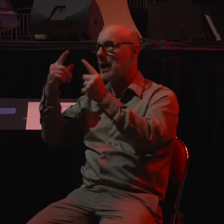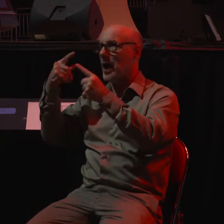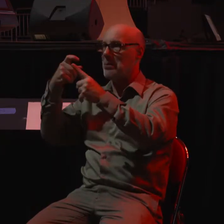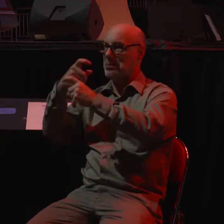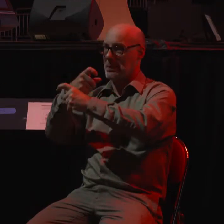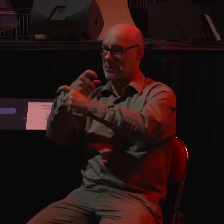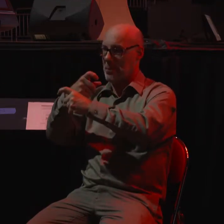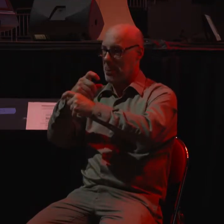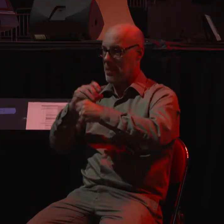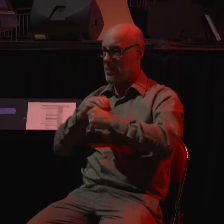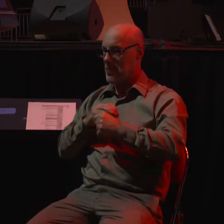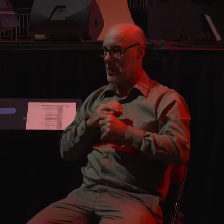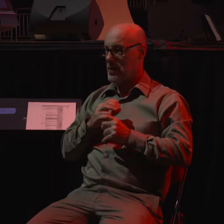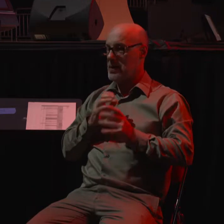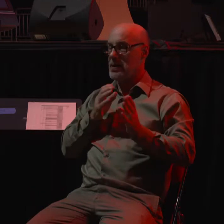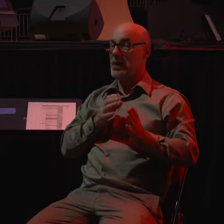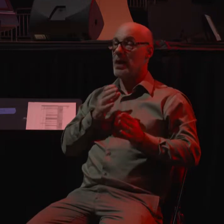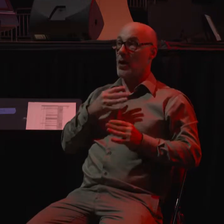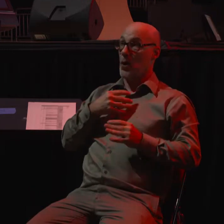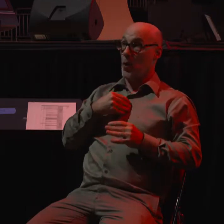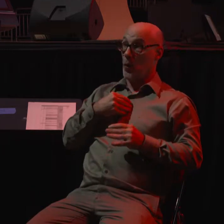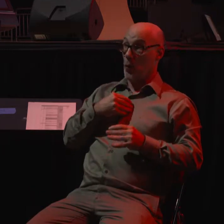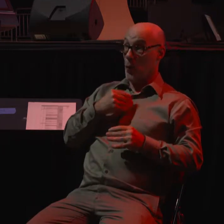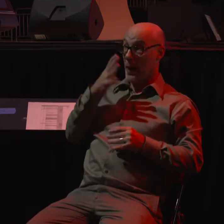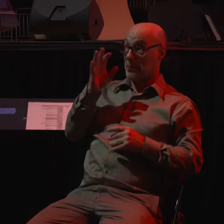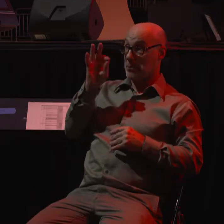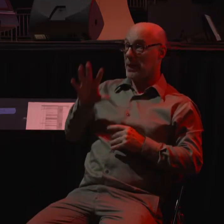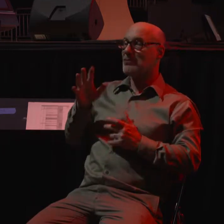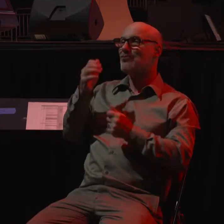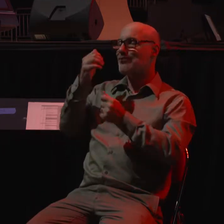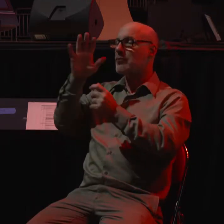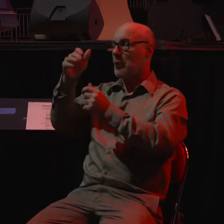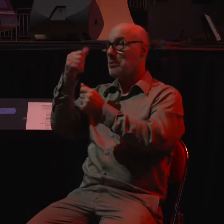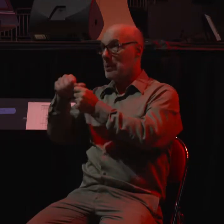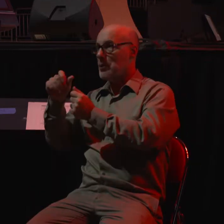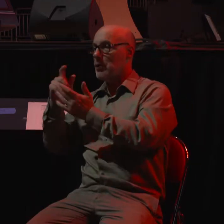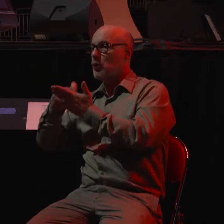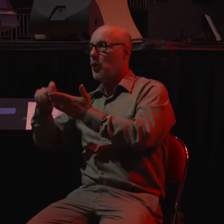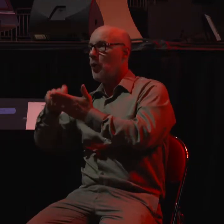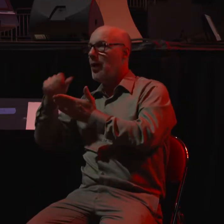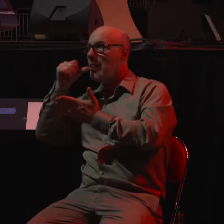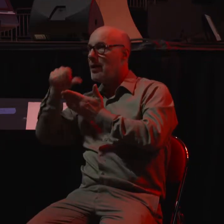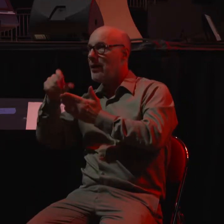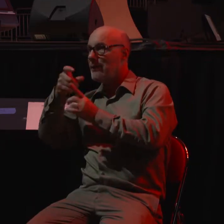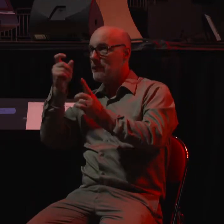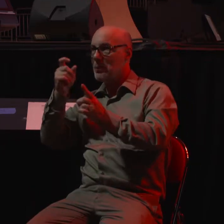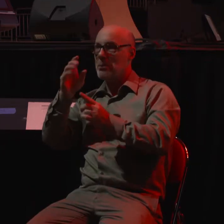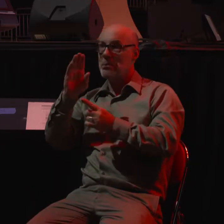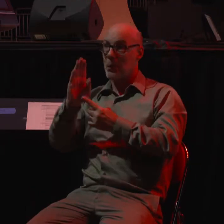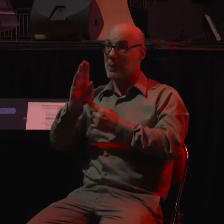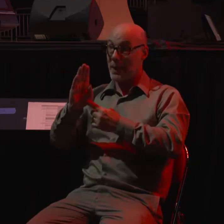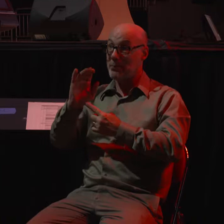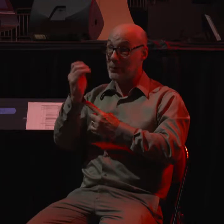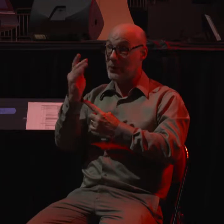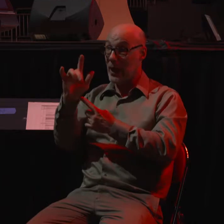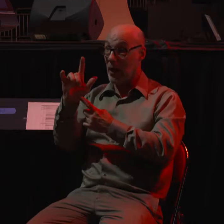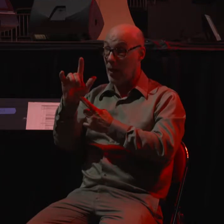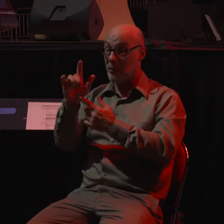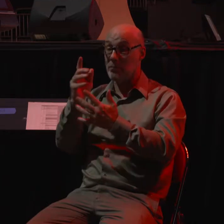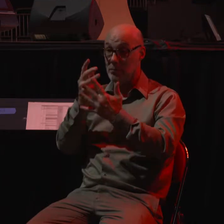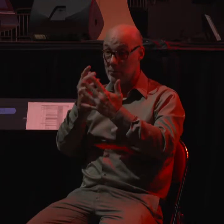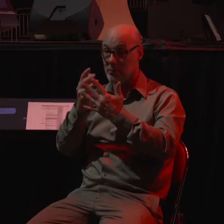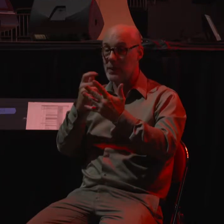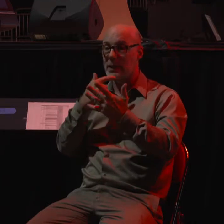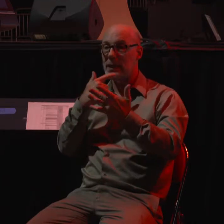Yeah, so the white ministers that King was addressing in a letter from a Birmingham jail are those that he said were men of